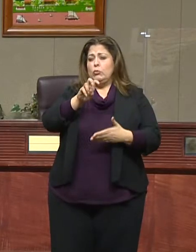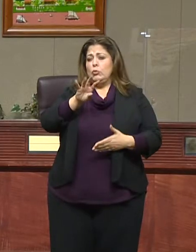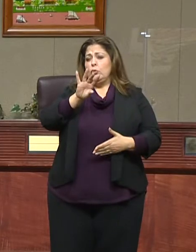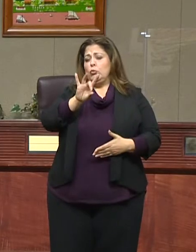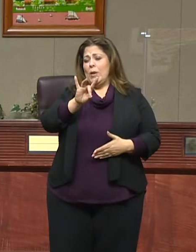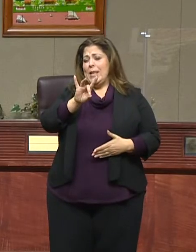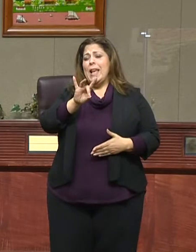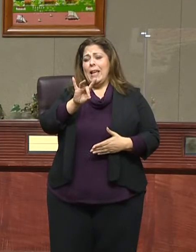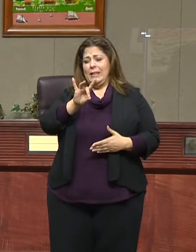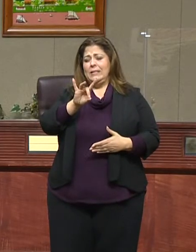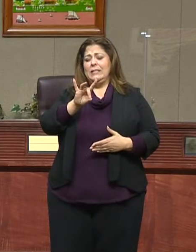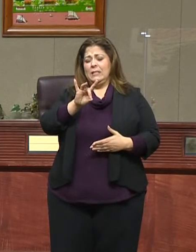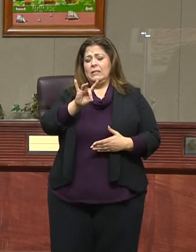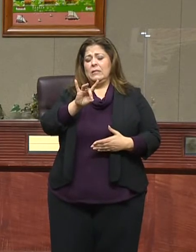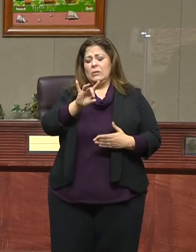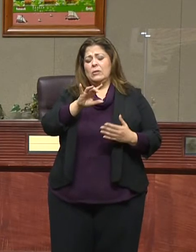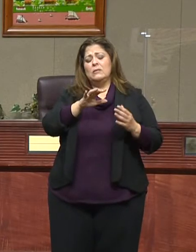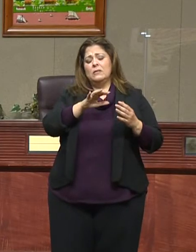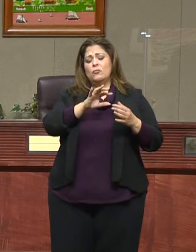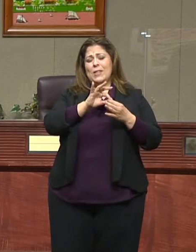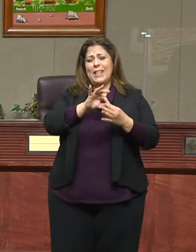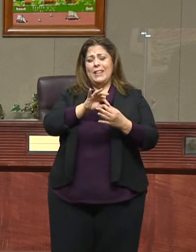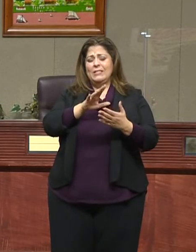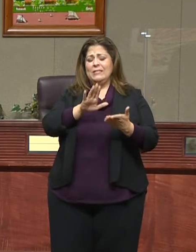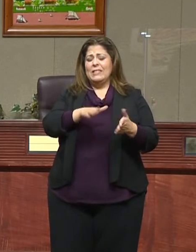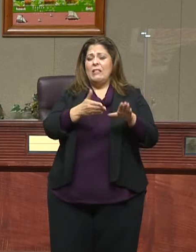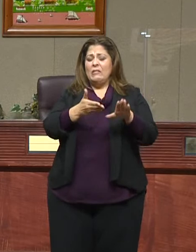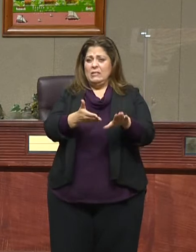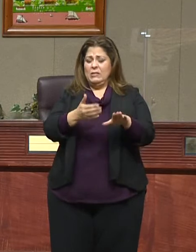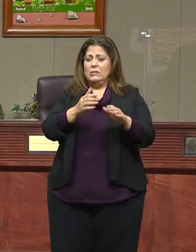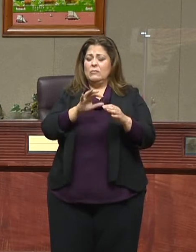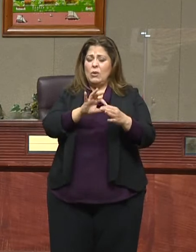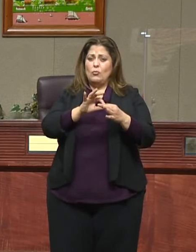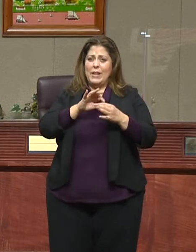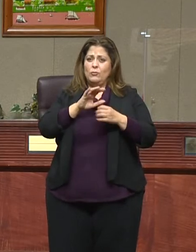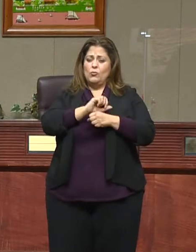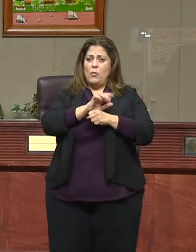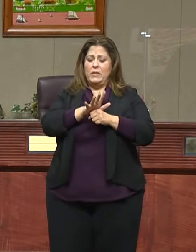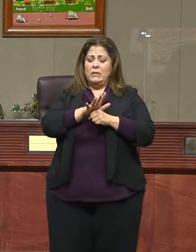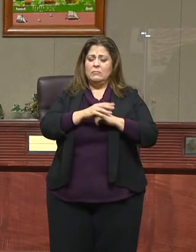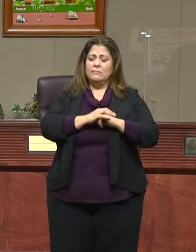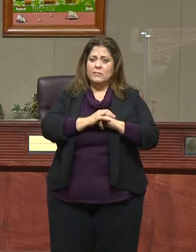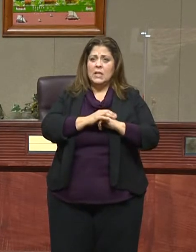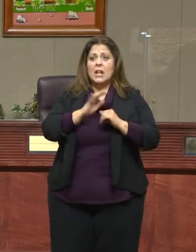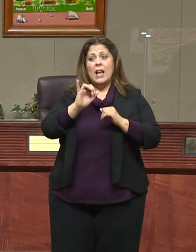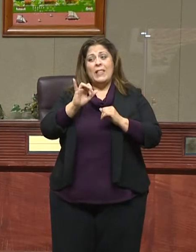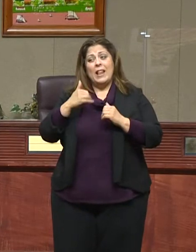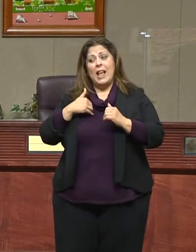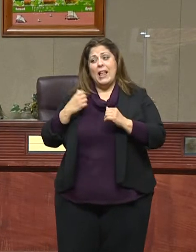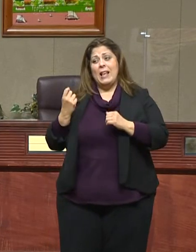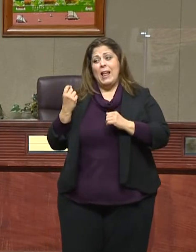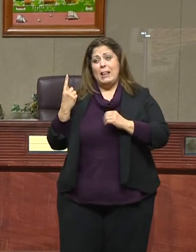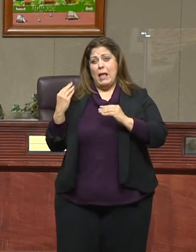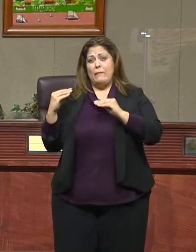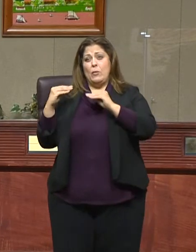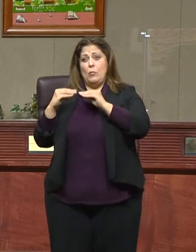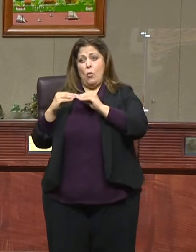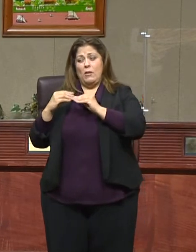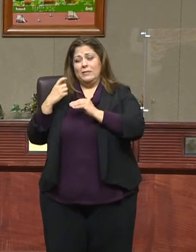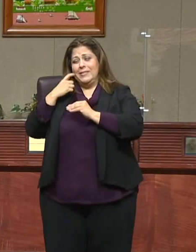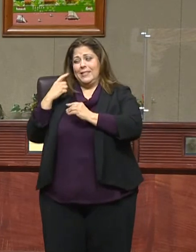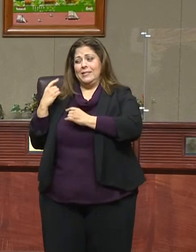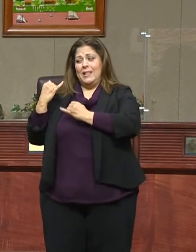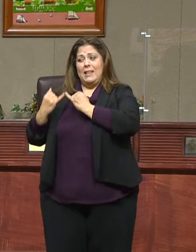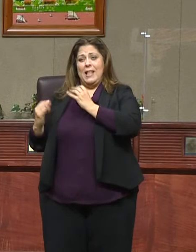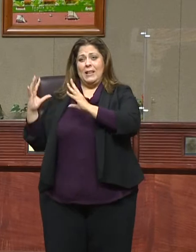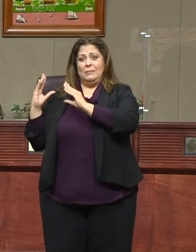1,228 COVID-19 related deaths as of today. And this is 11 additional COVID-19 deaths reported to us since the last time we spoke.